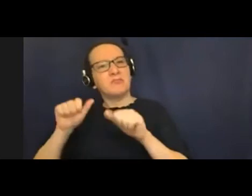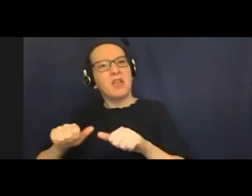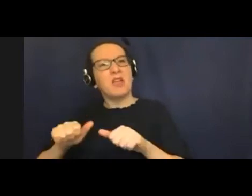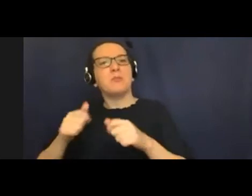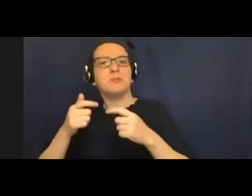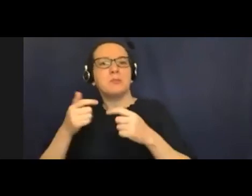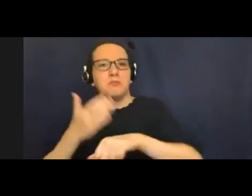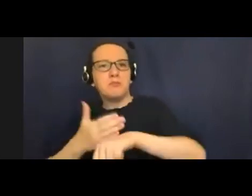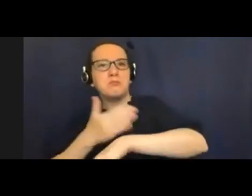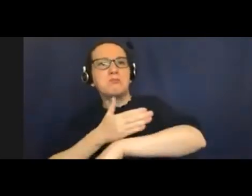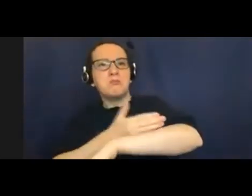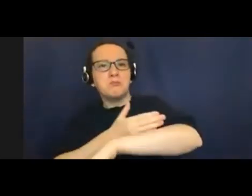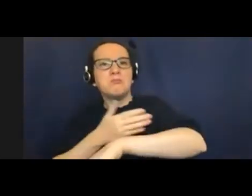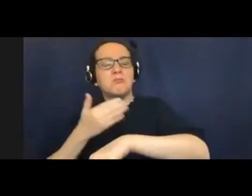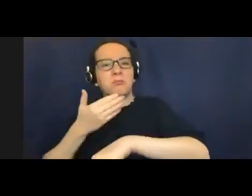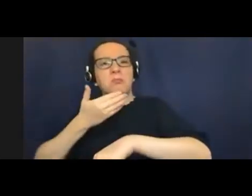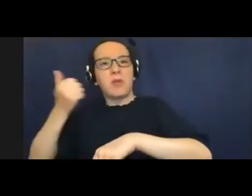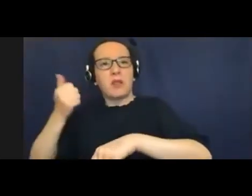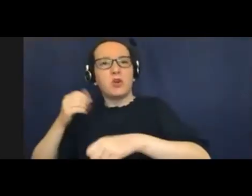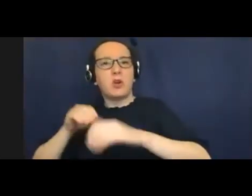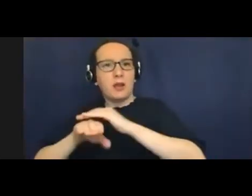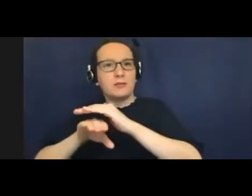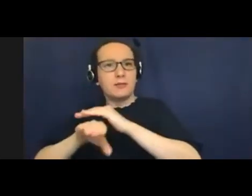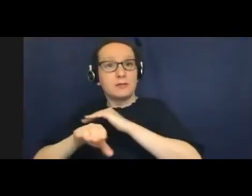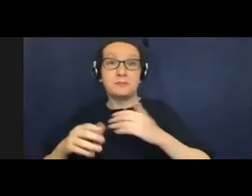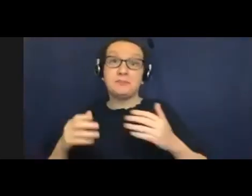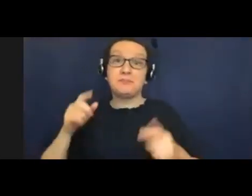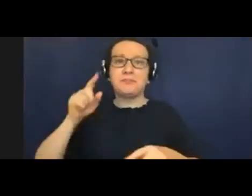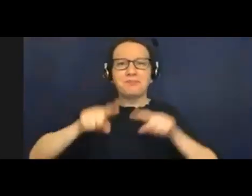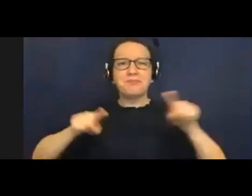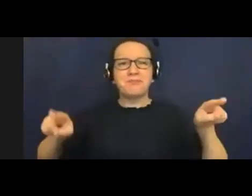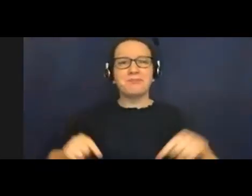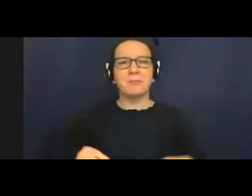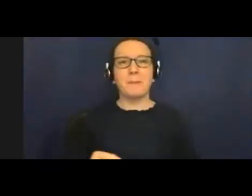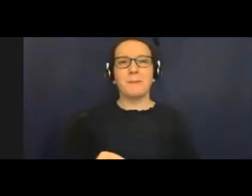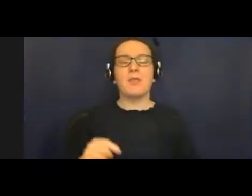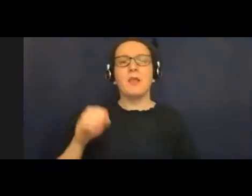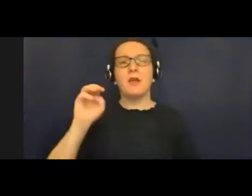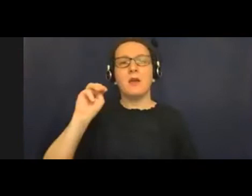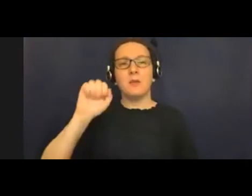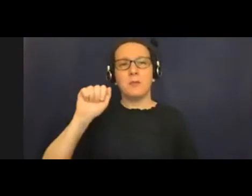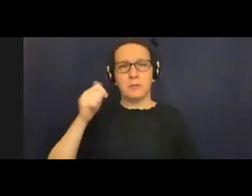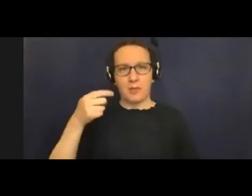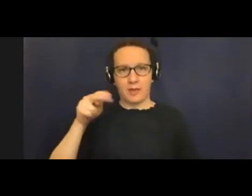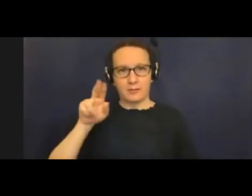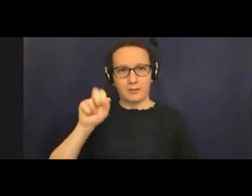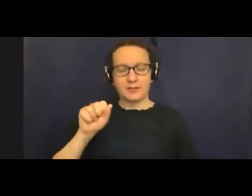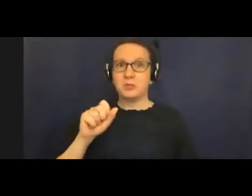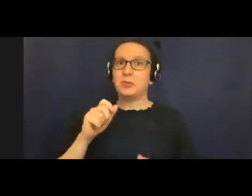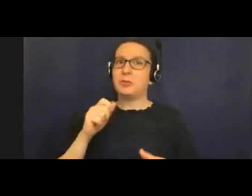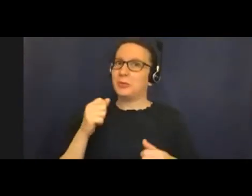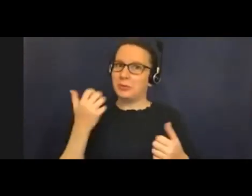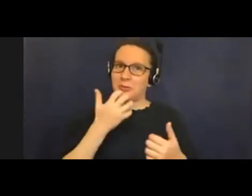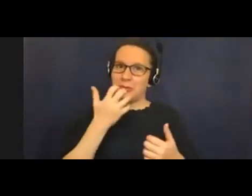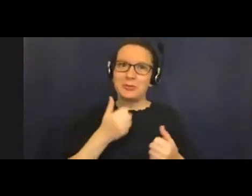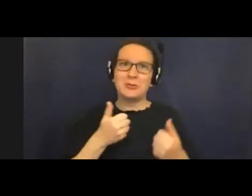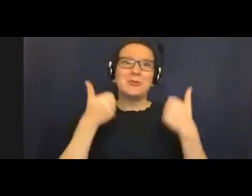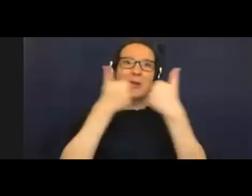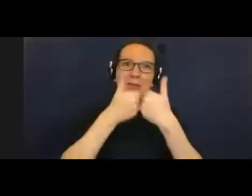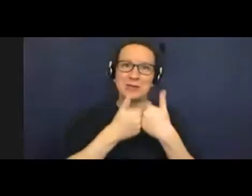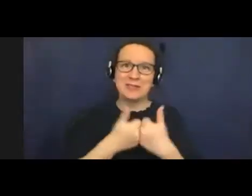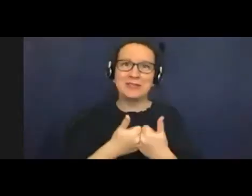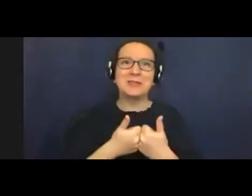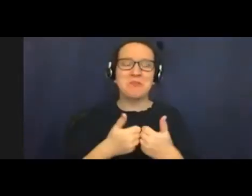we can improve the situation. What are key best practices or lessons learned that we can draw from around the